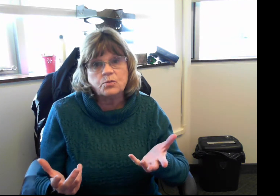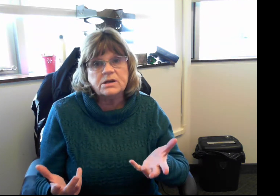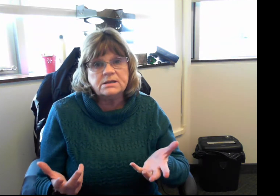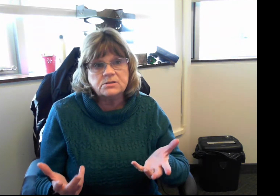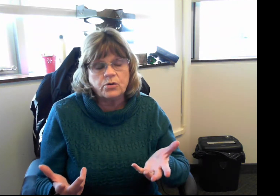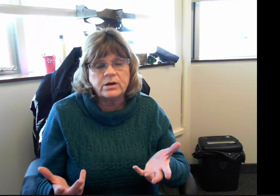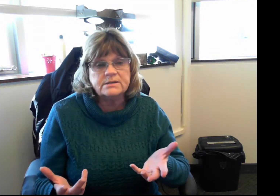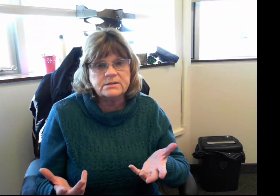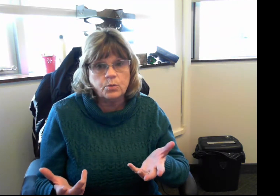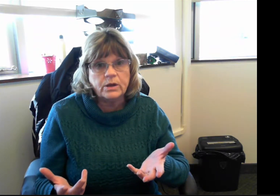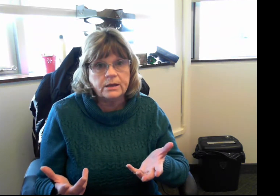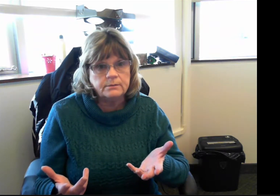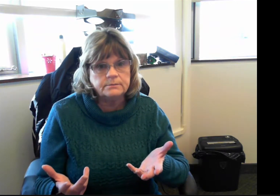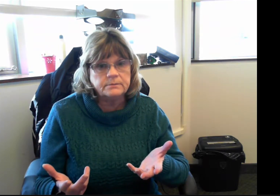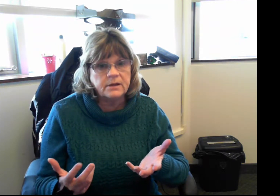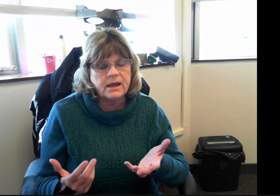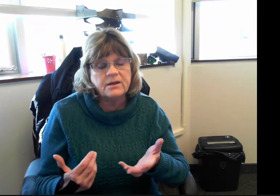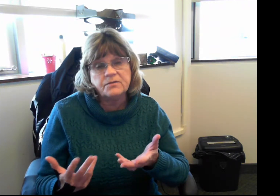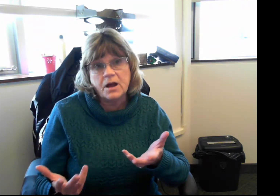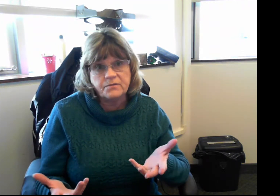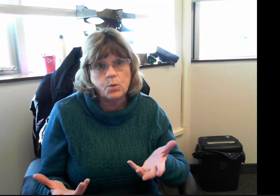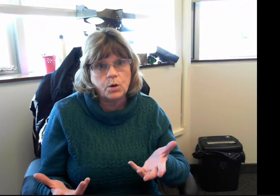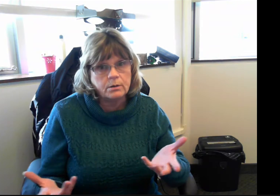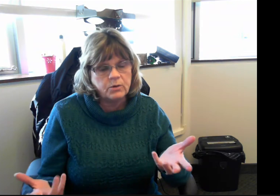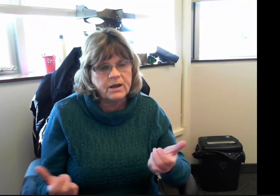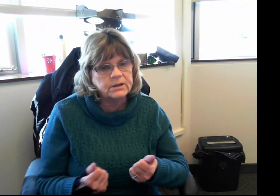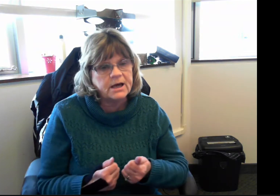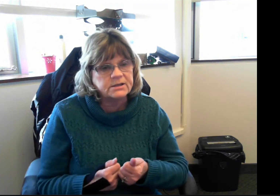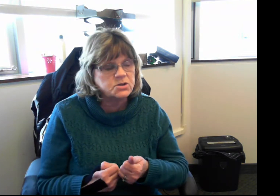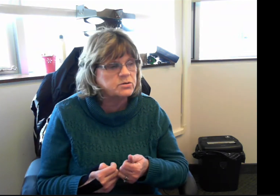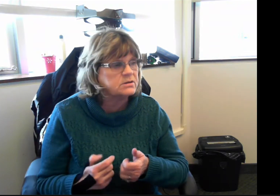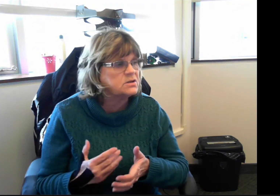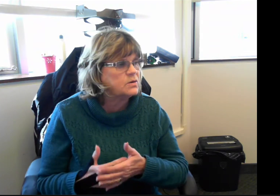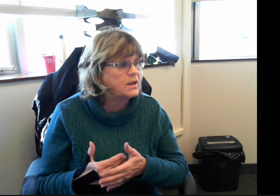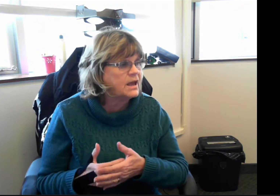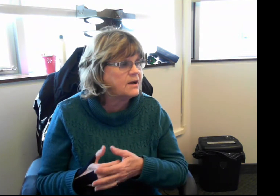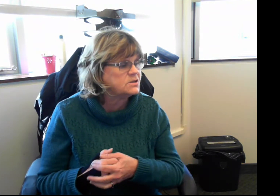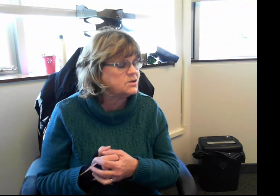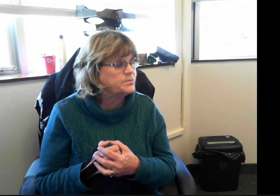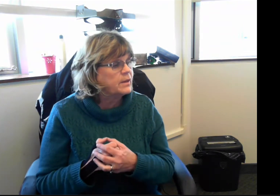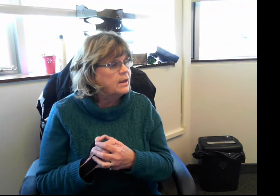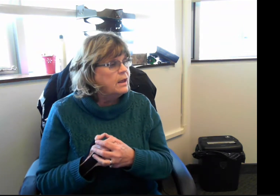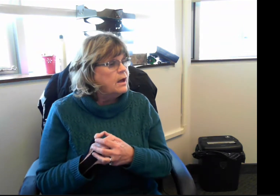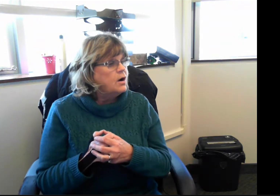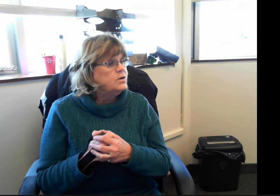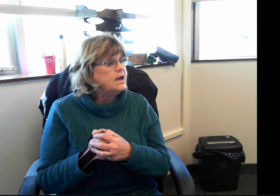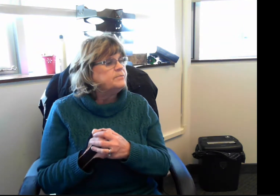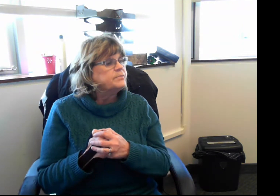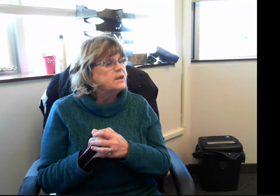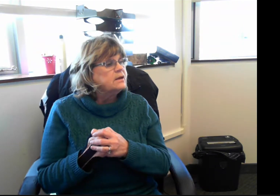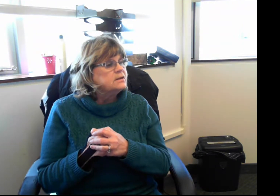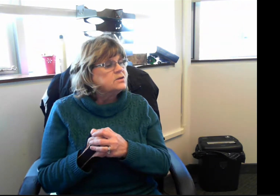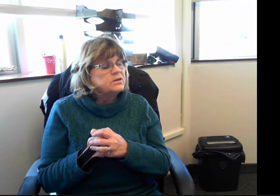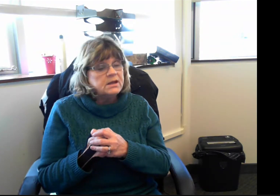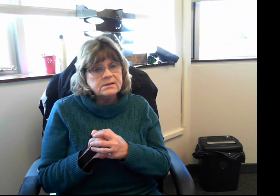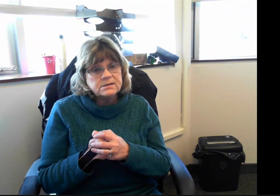3 stories a week. Okay, if not 4. We have a lot of students, so we may have to. Okay, so the next sign